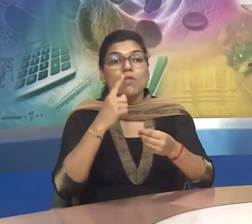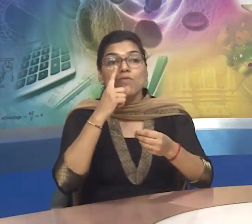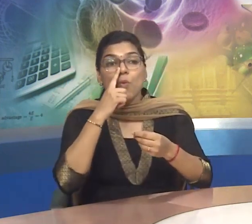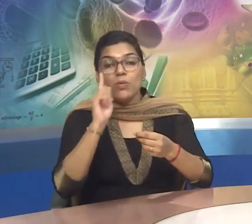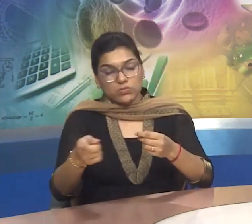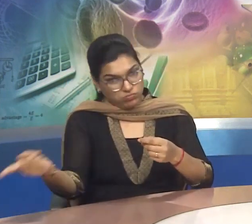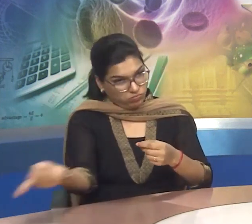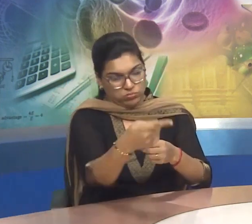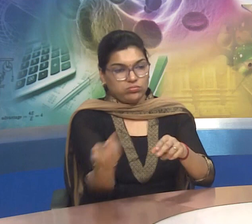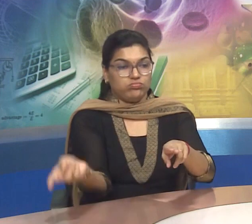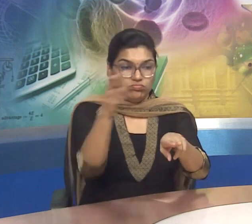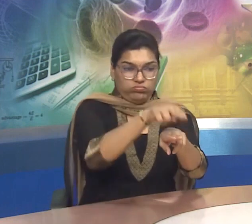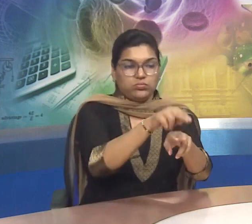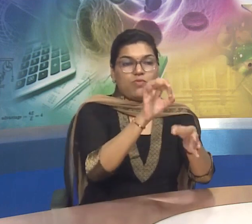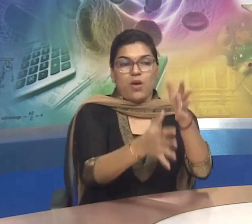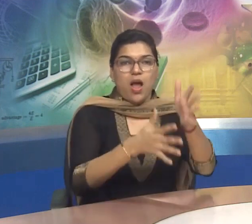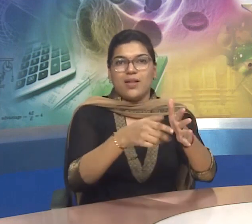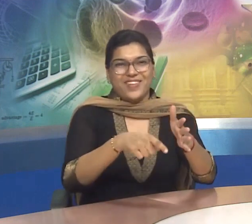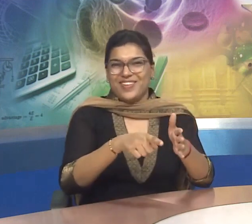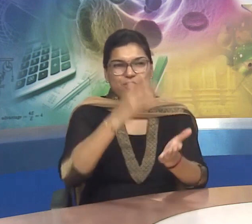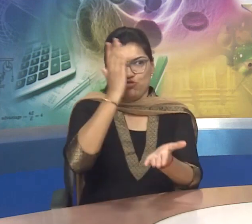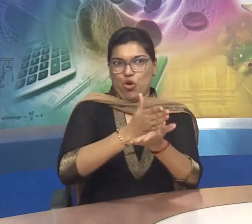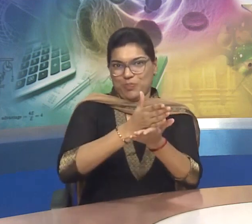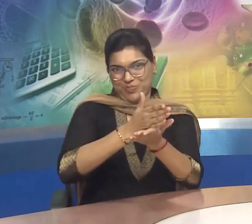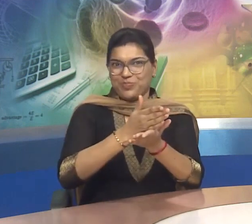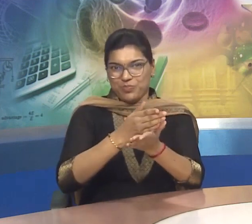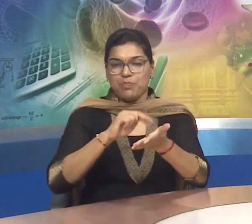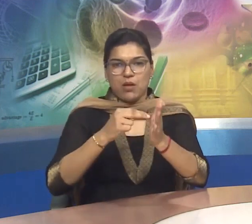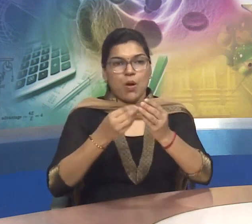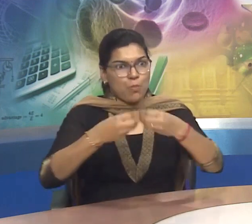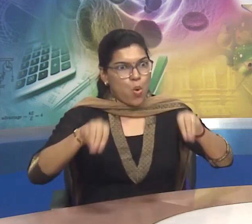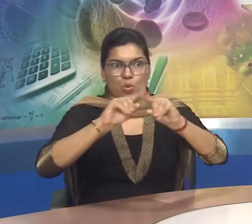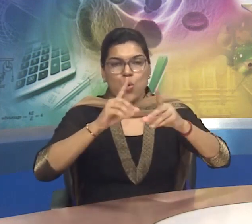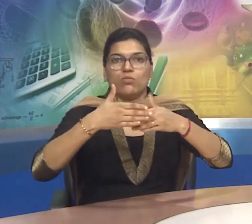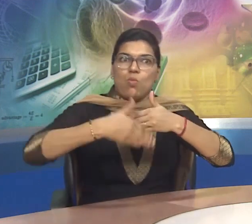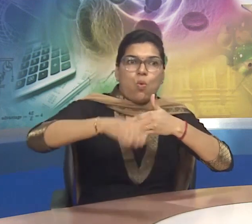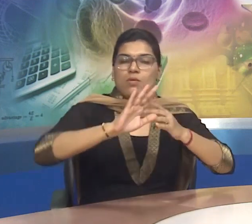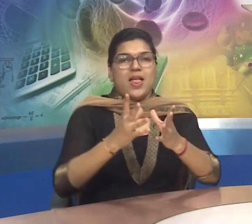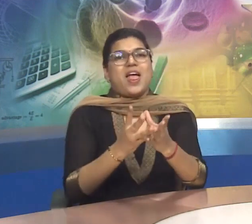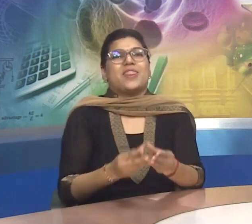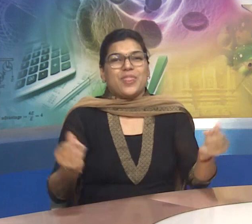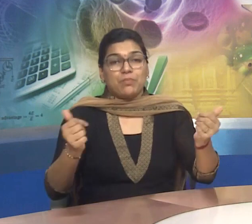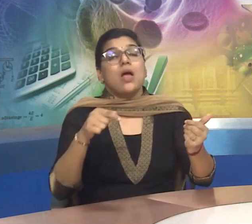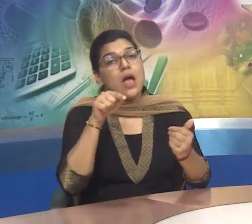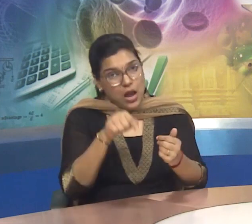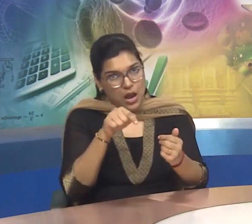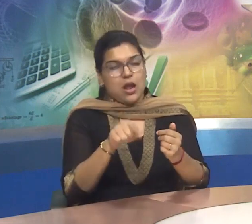completely. And nowadays we don't force any women for being sati along with